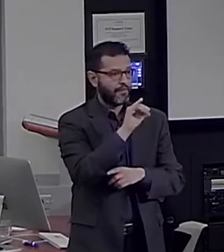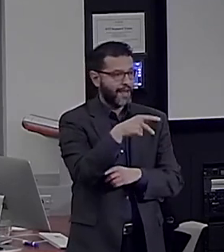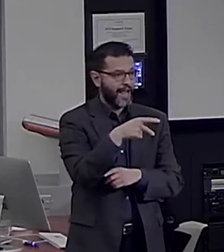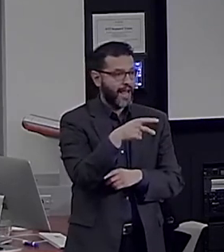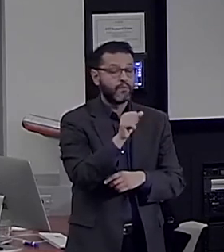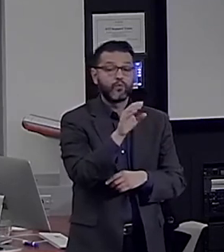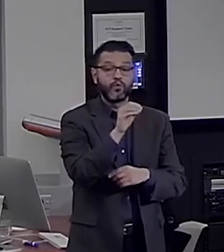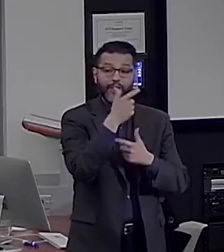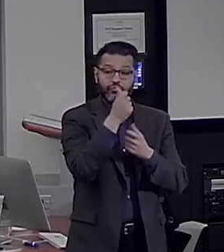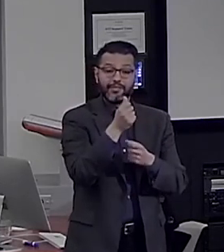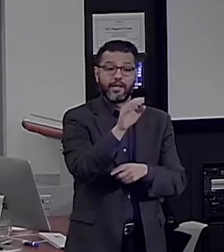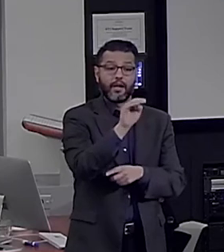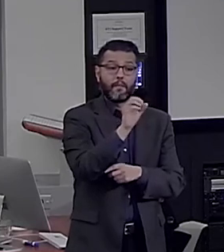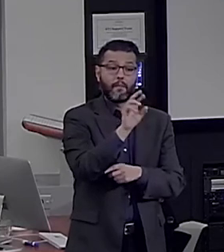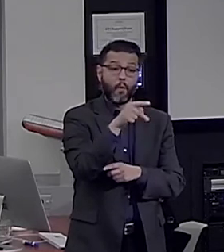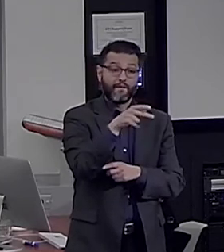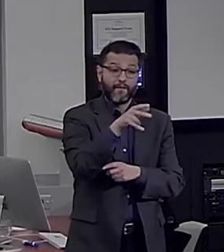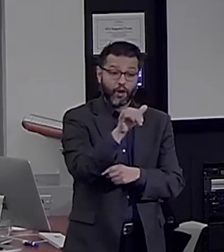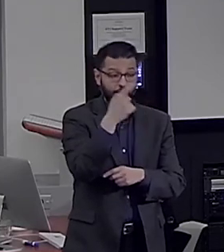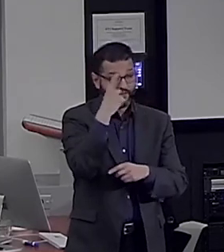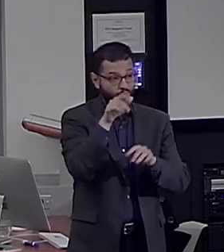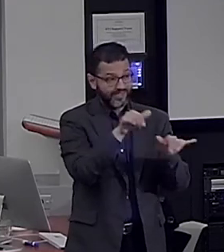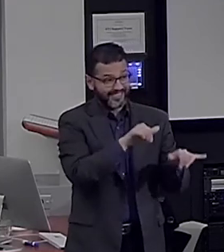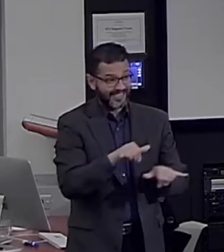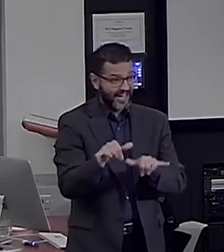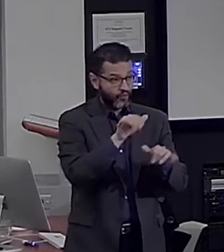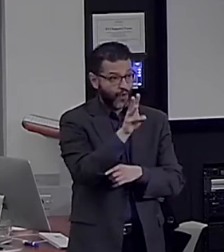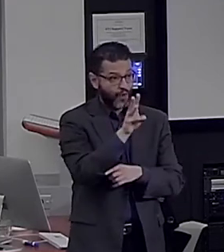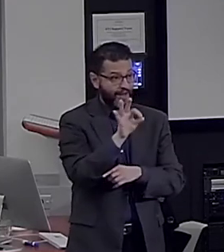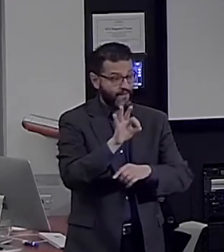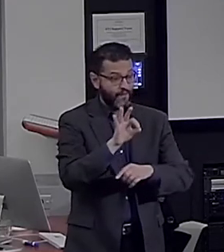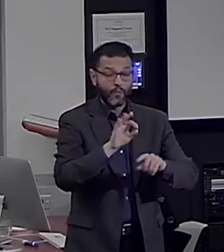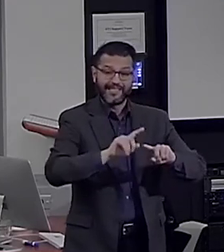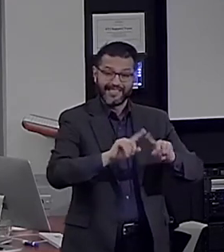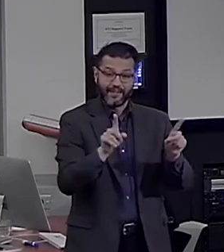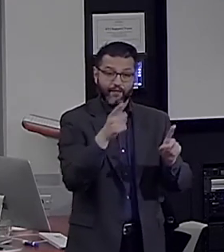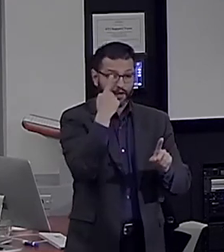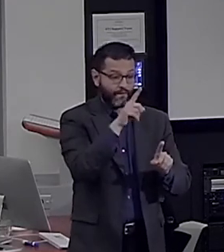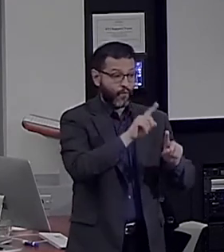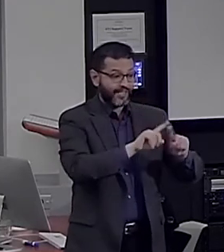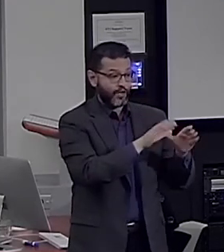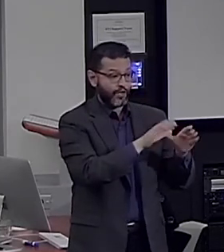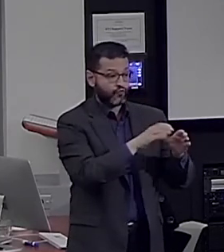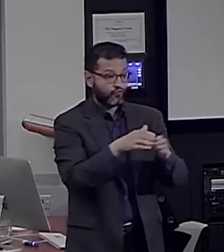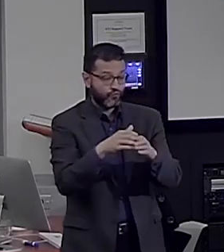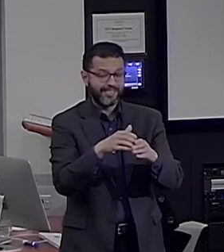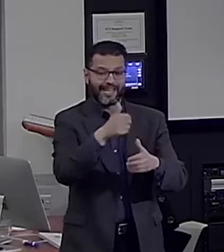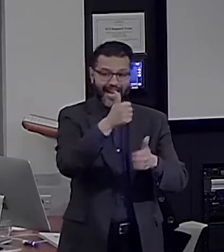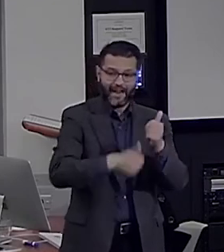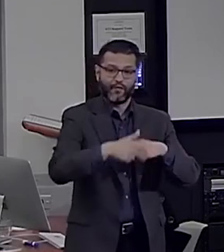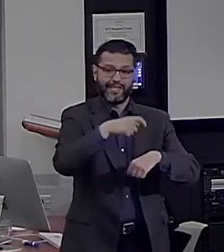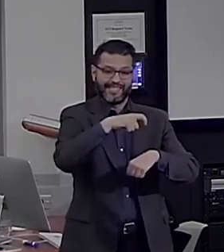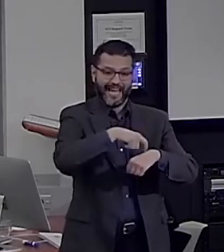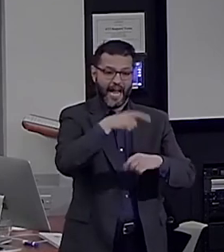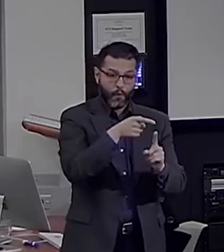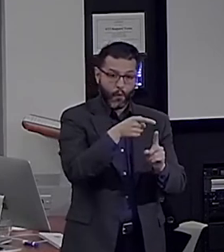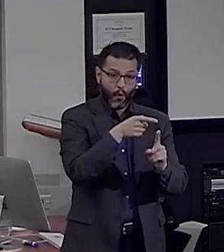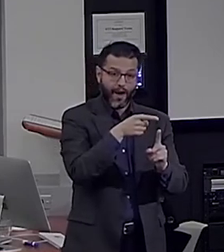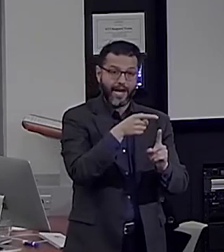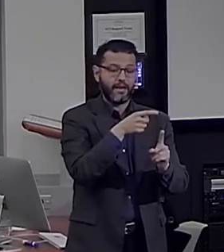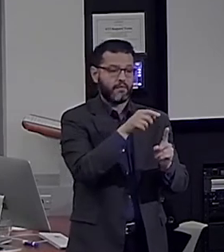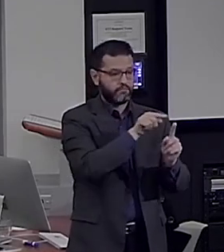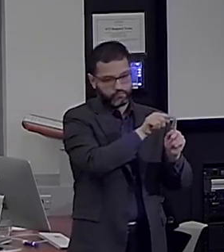the morphology for the standard waveform different markedly between groups at every time point across the waveform and I'm not going to show you that